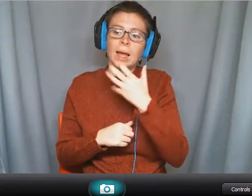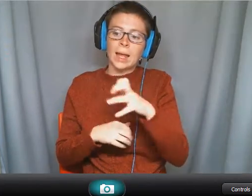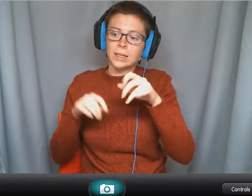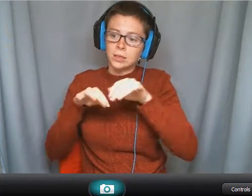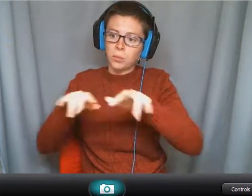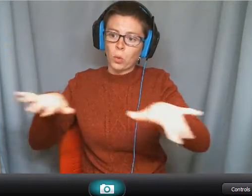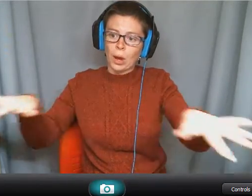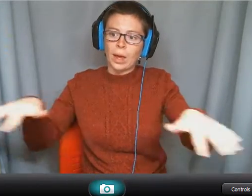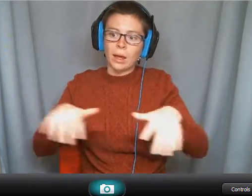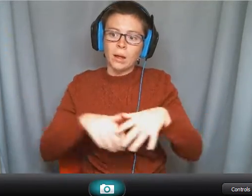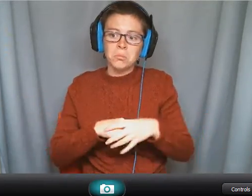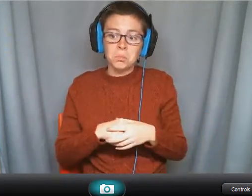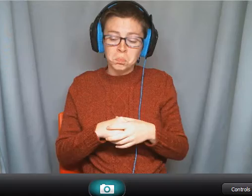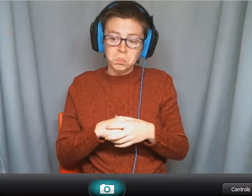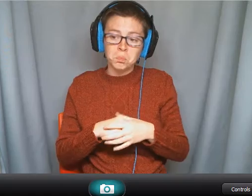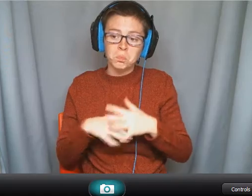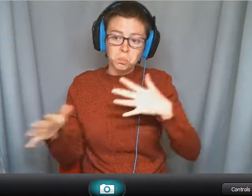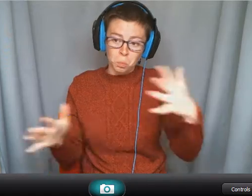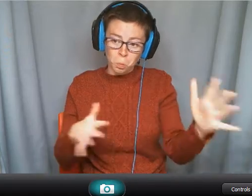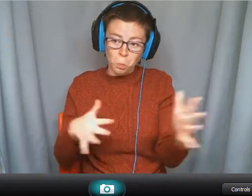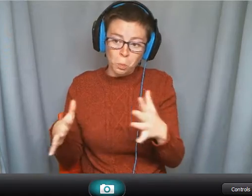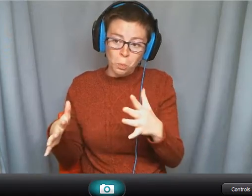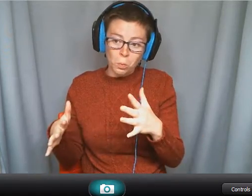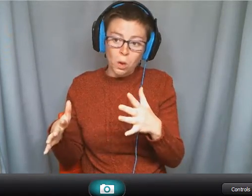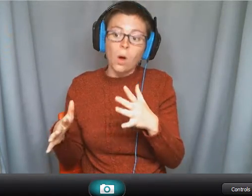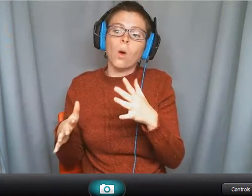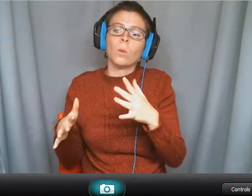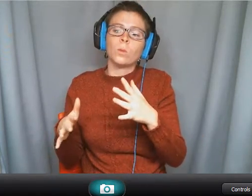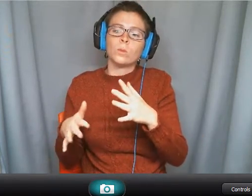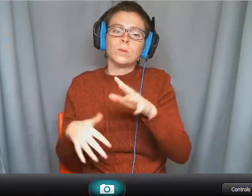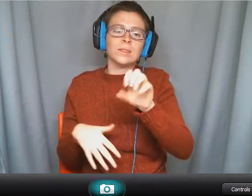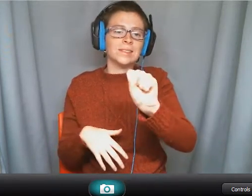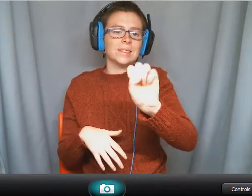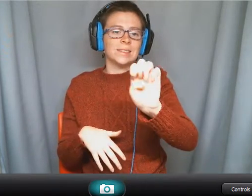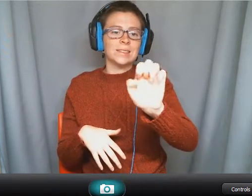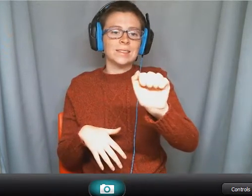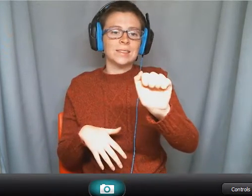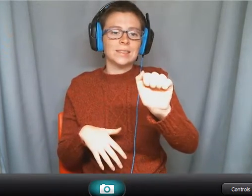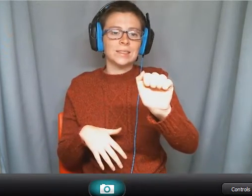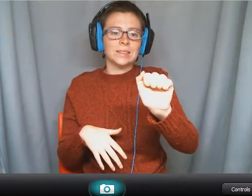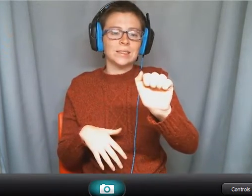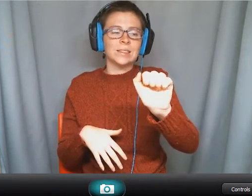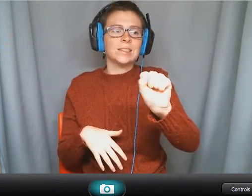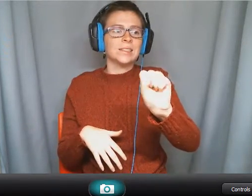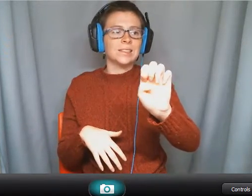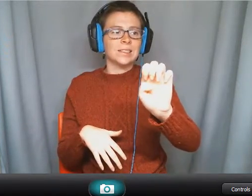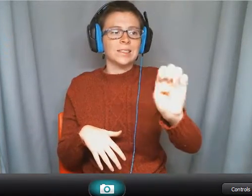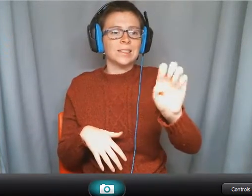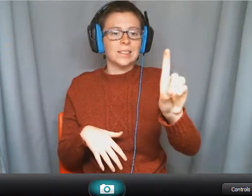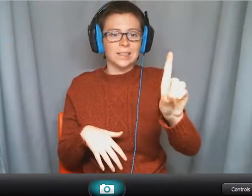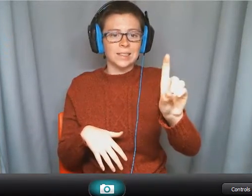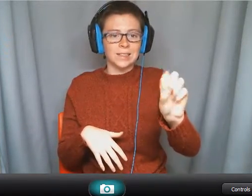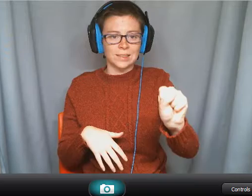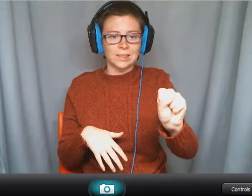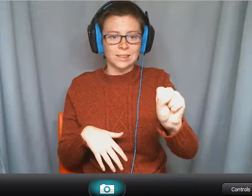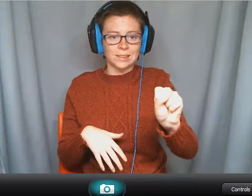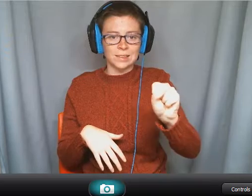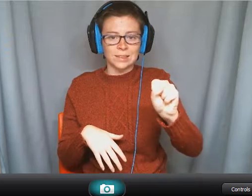does. You're right. The wind does spread seeds. That's how seeds travel. You're right, Jason. Good for you. I'd forgotten